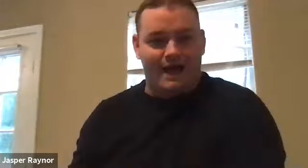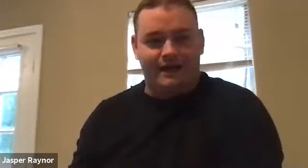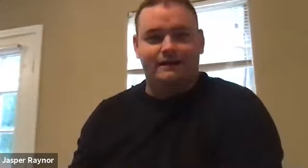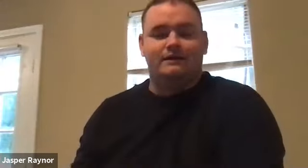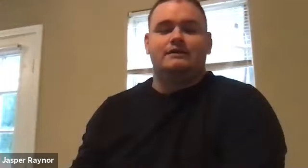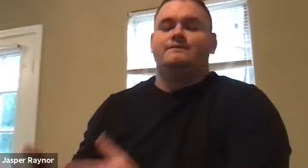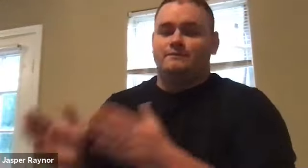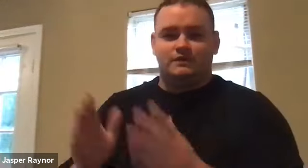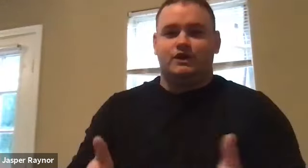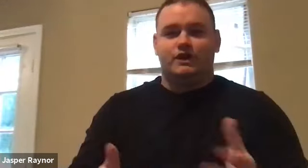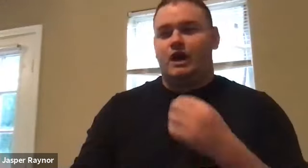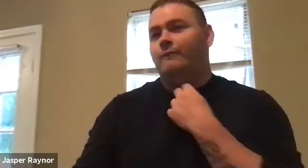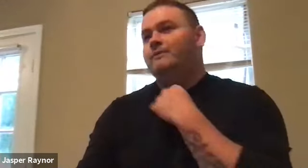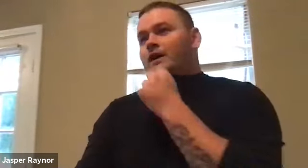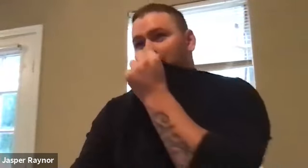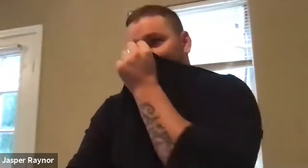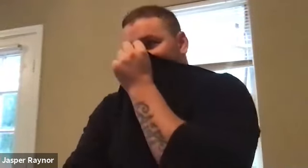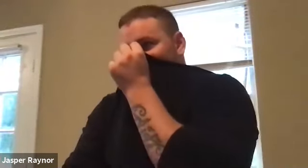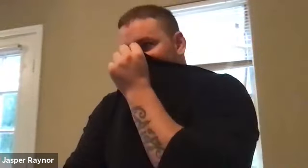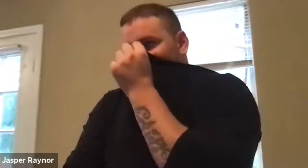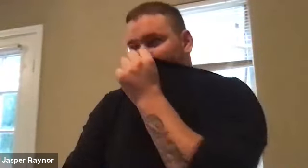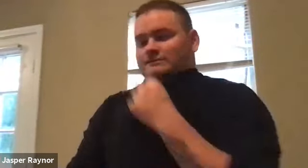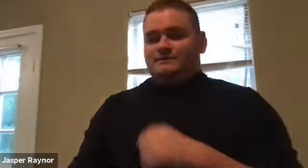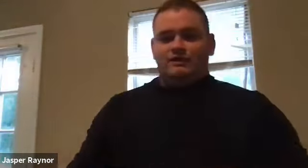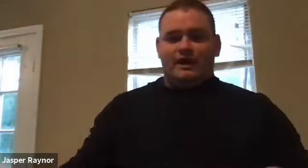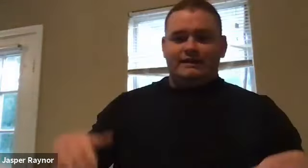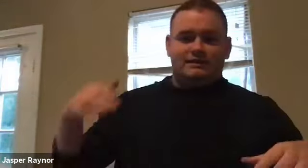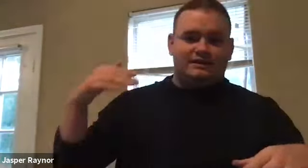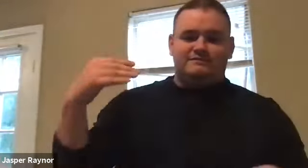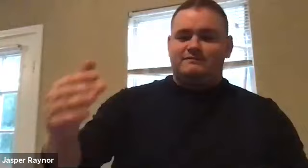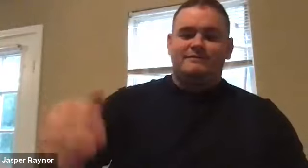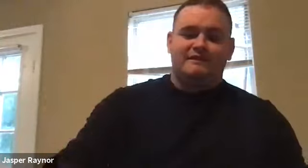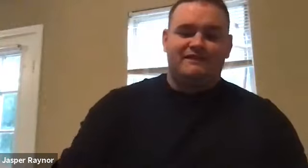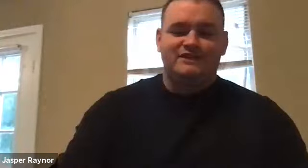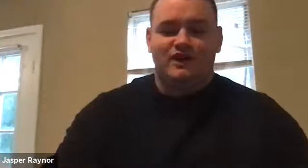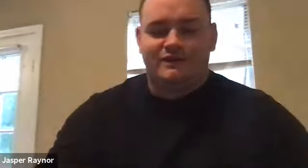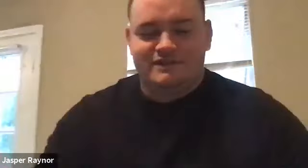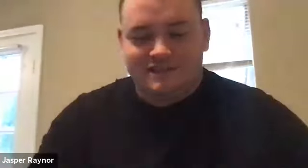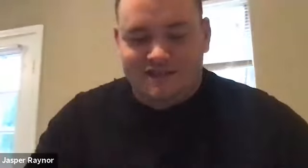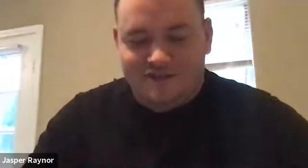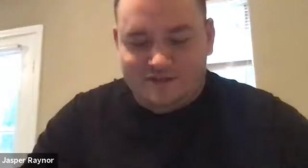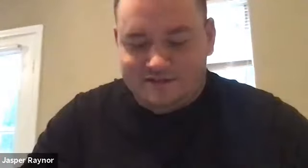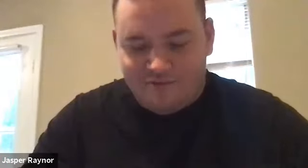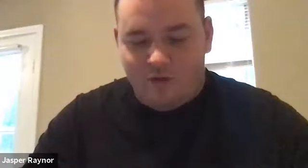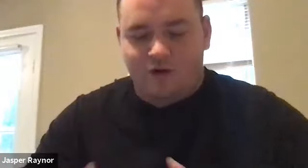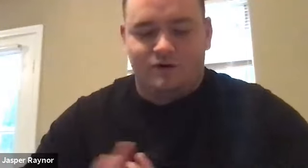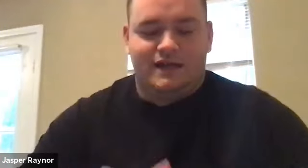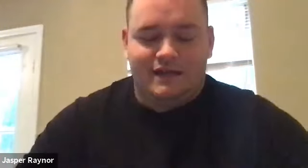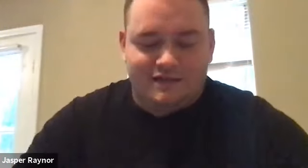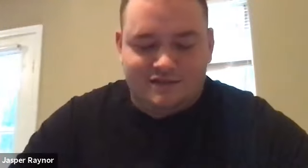that, you're good to go. You're ready to venture out into the hearing deaf world